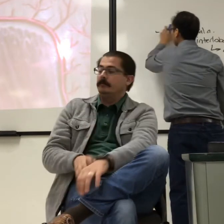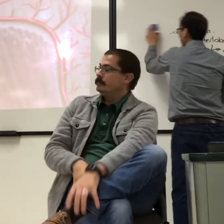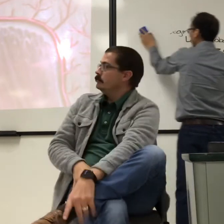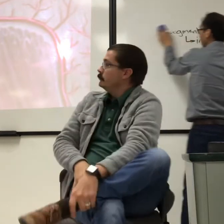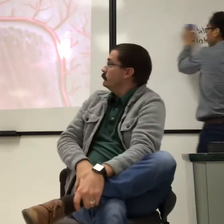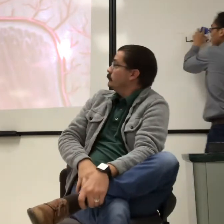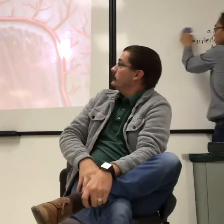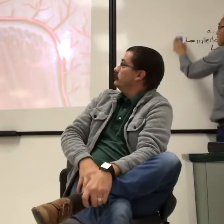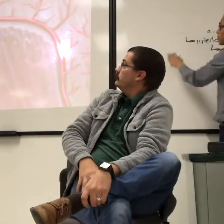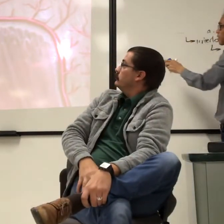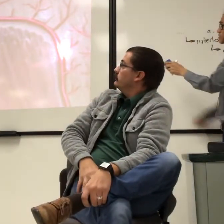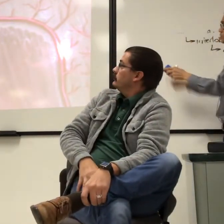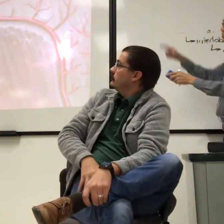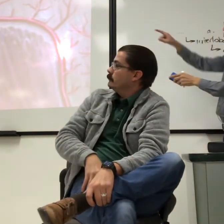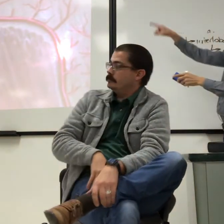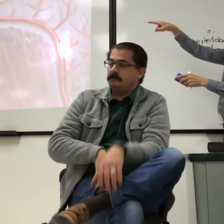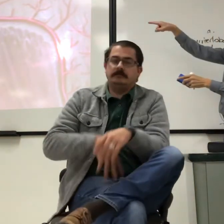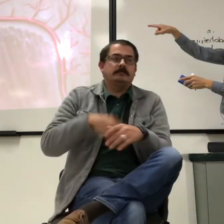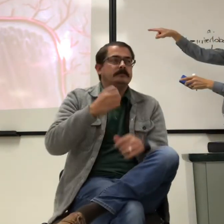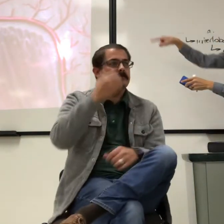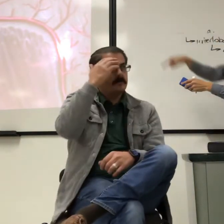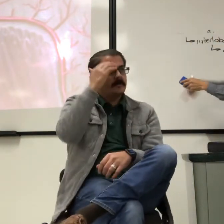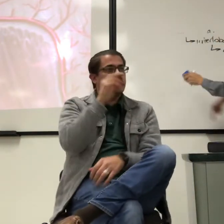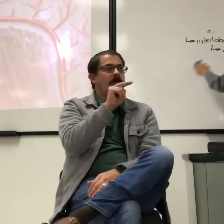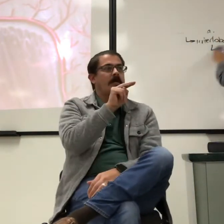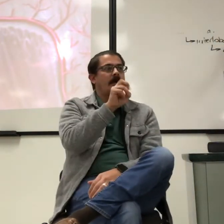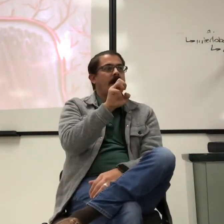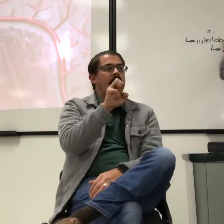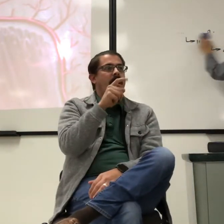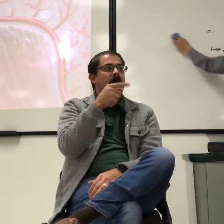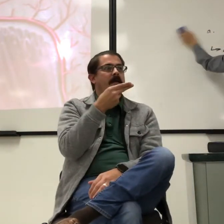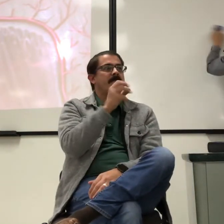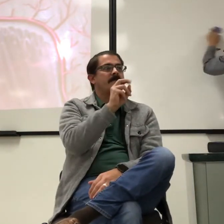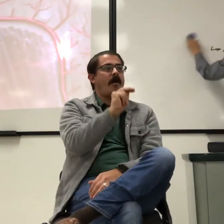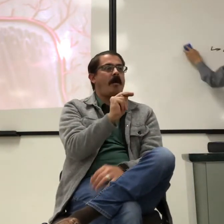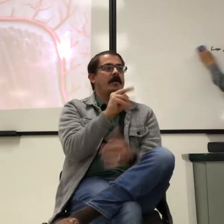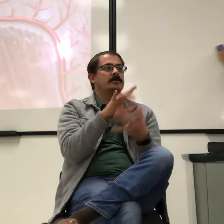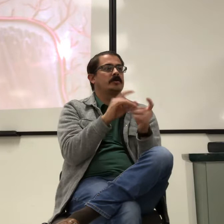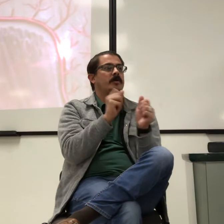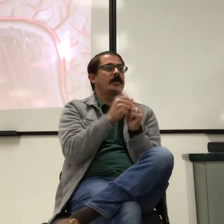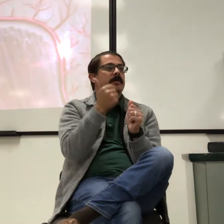I want you to know how the nephron is associated with this picture.